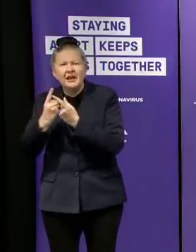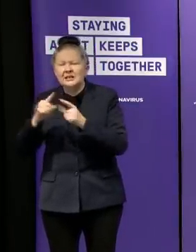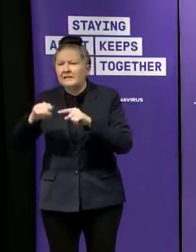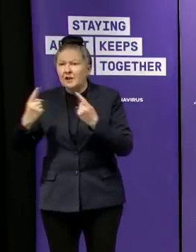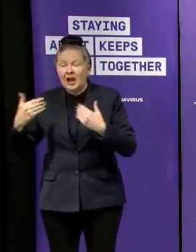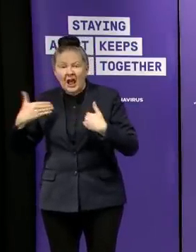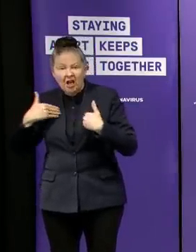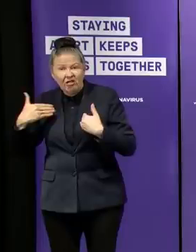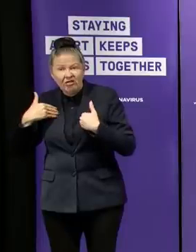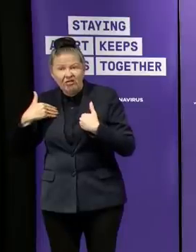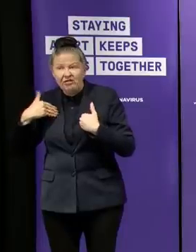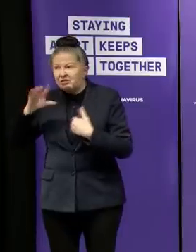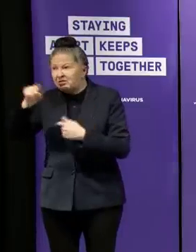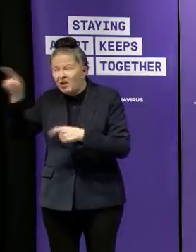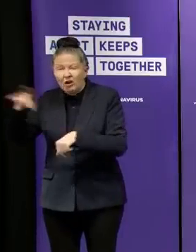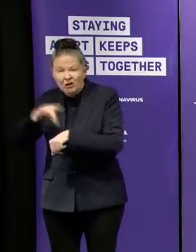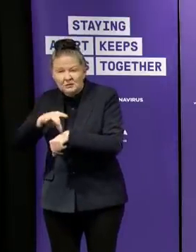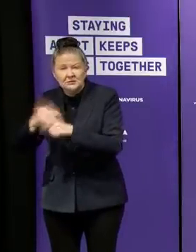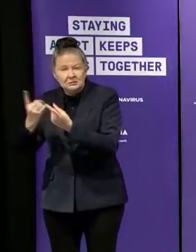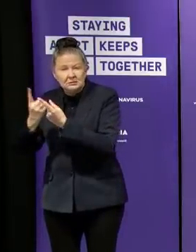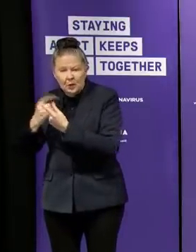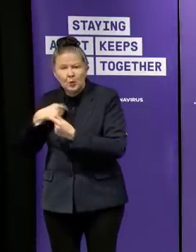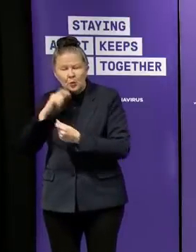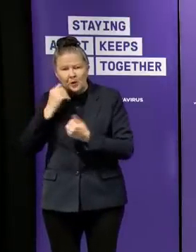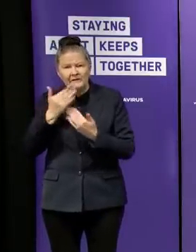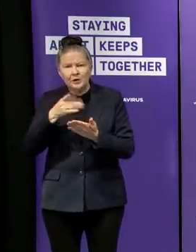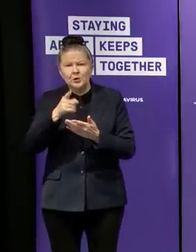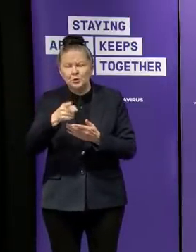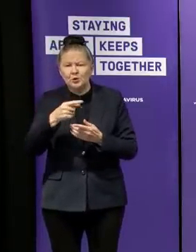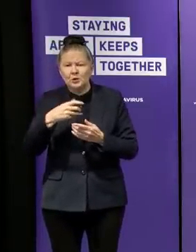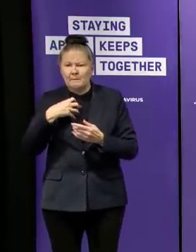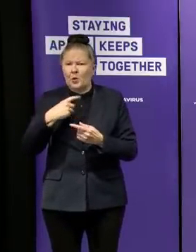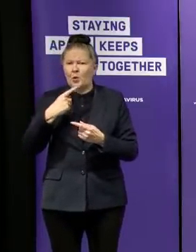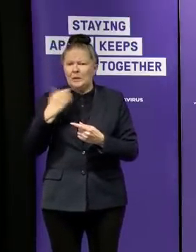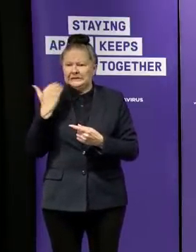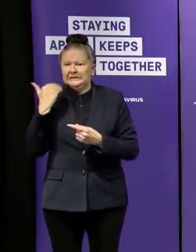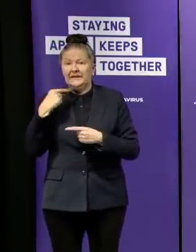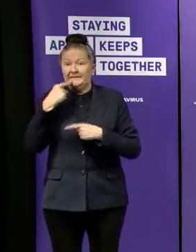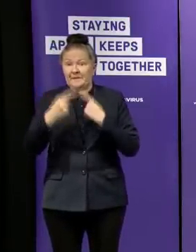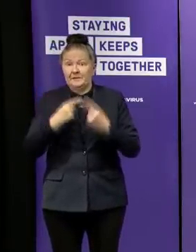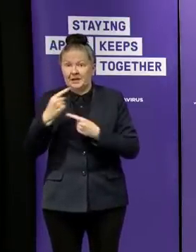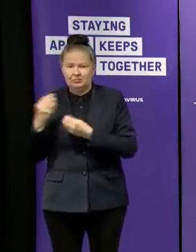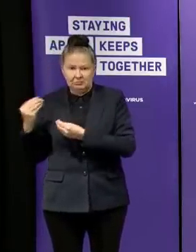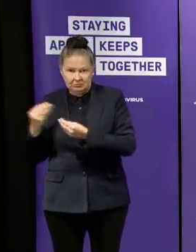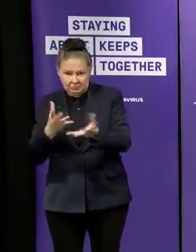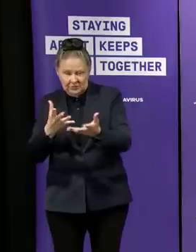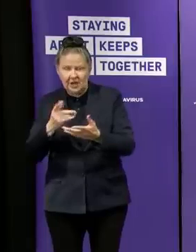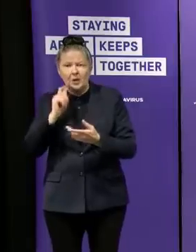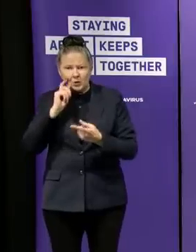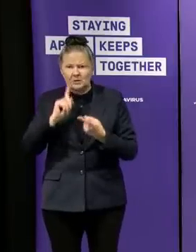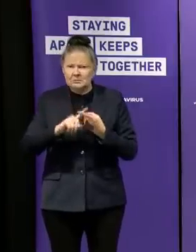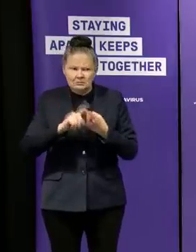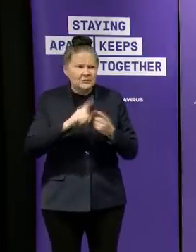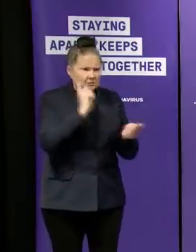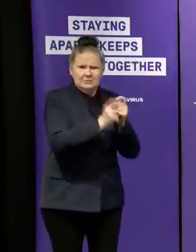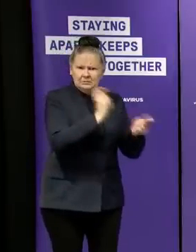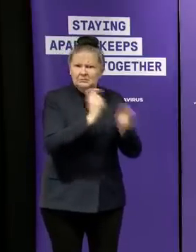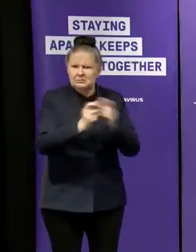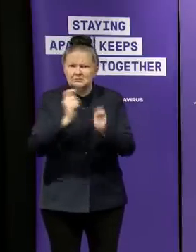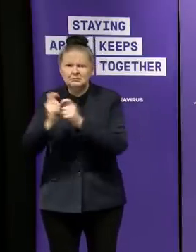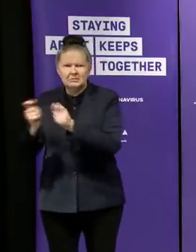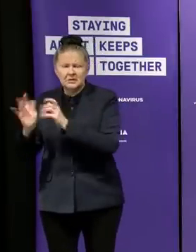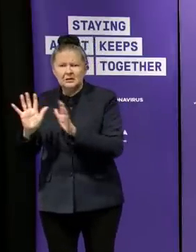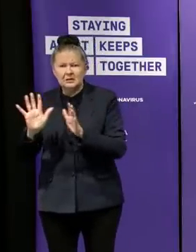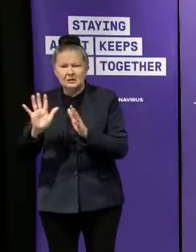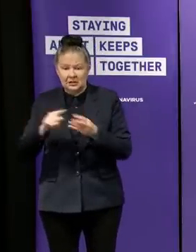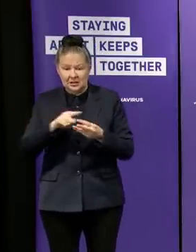settings as well. We'll get you an update on that. That is a feature, and it's going to continue to be a feature. So that does three things.